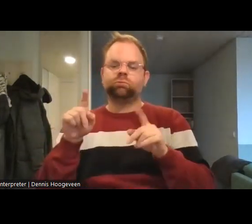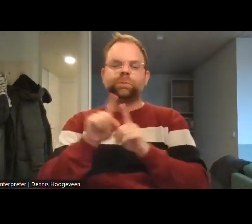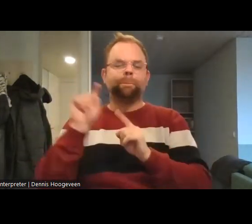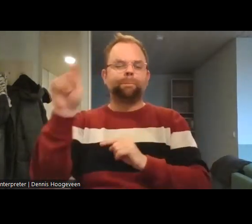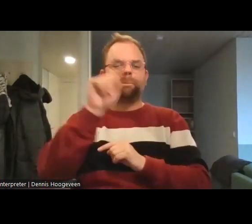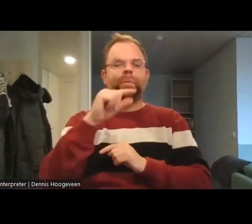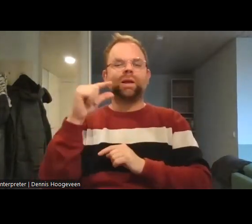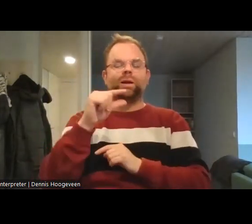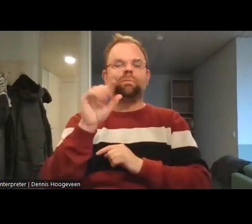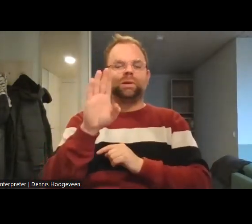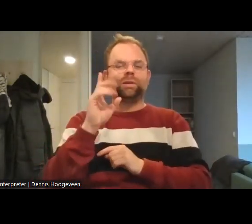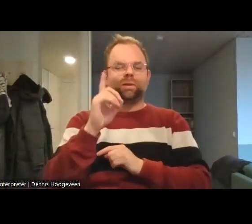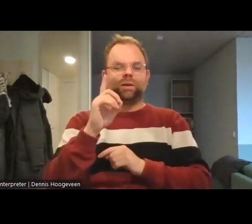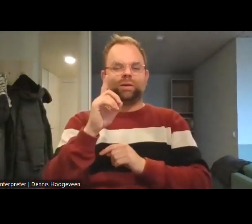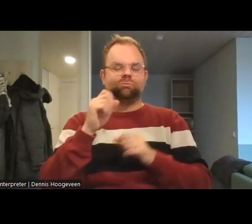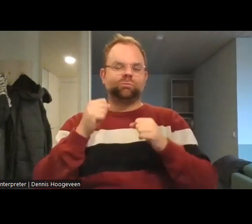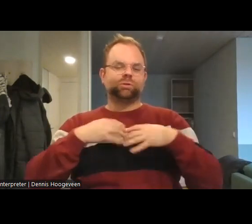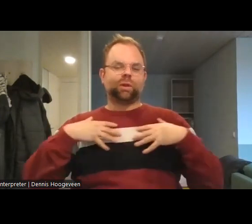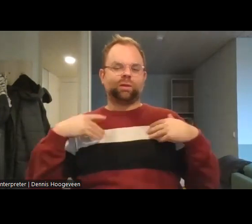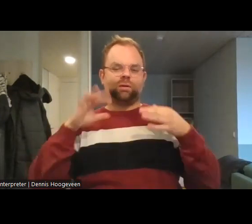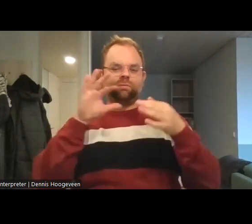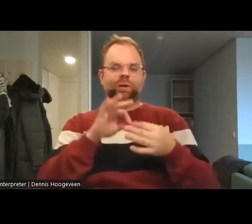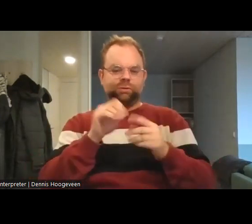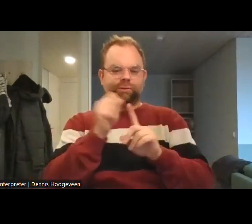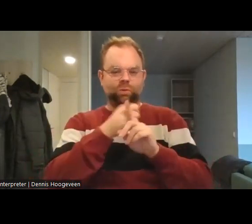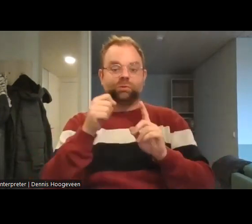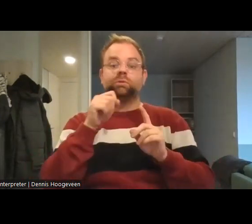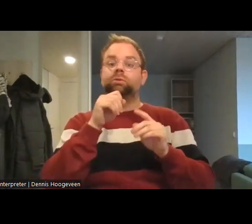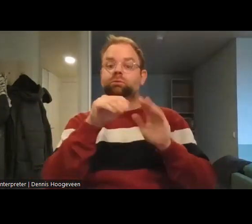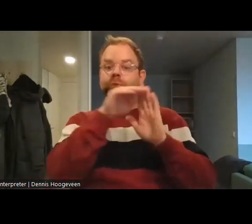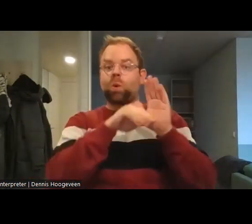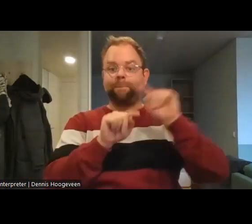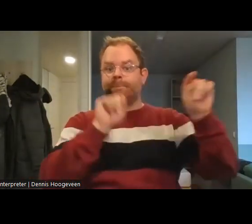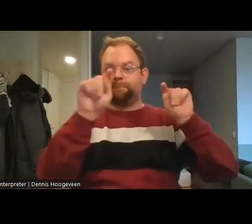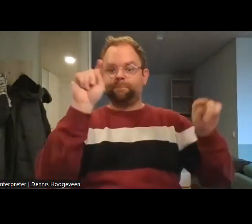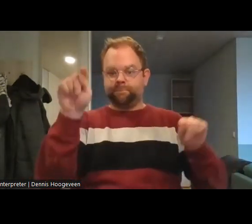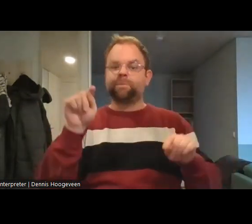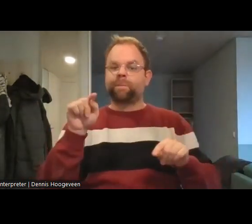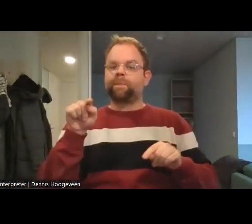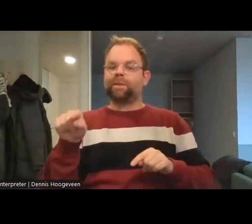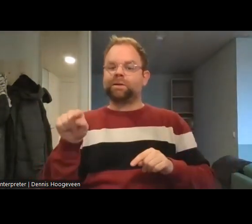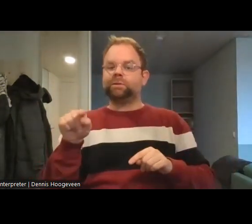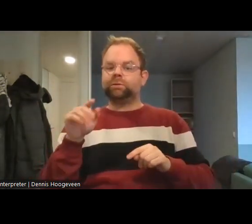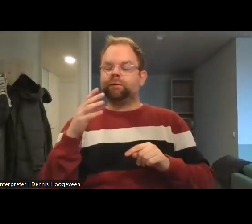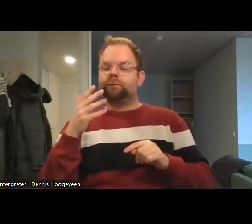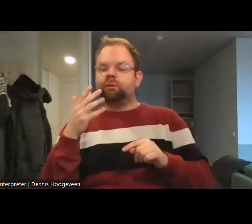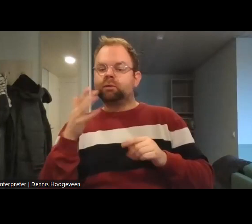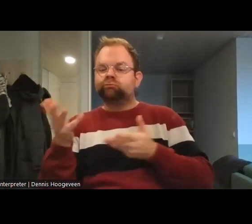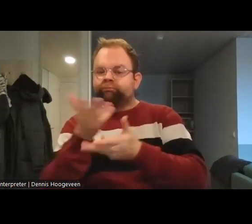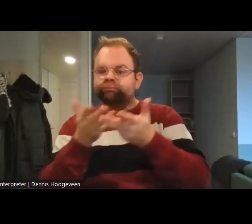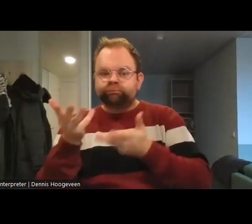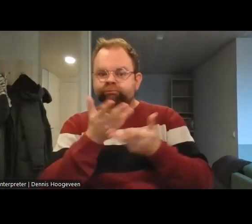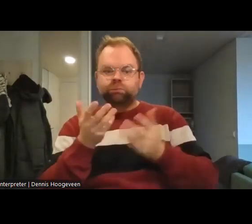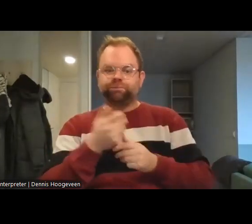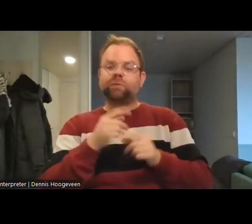require further attention in the coming year. These are only some of the areas in which we could